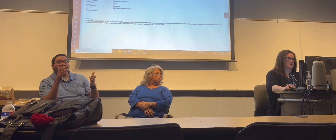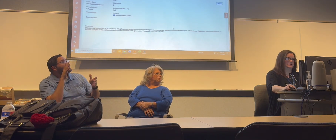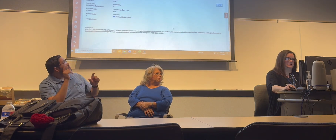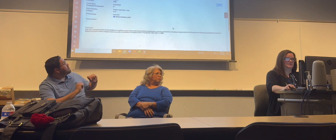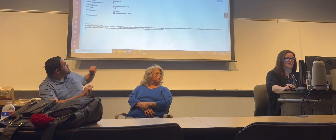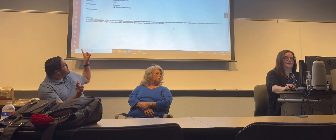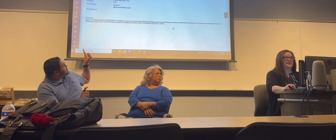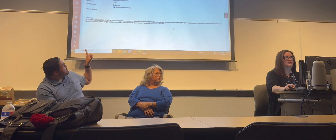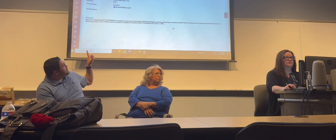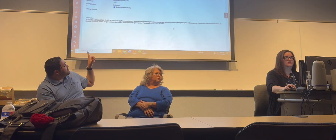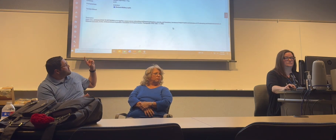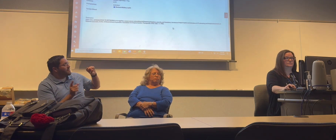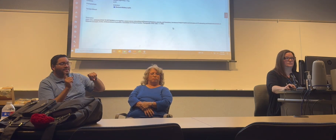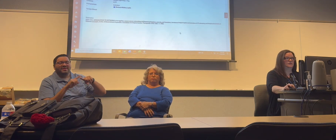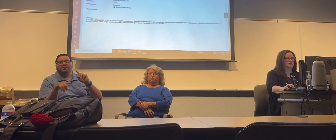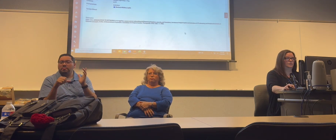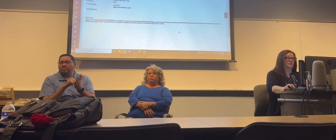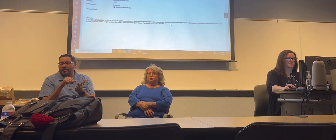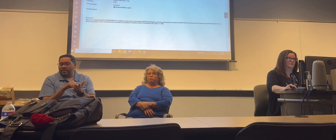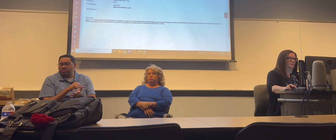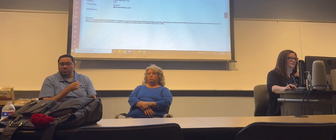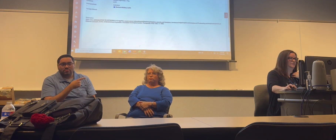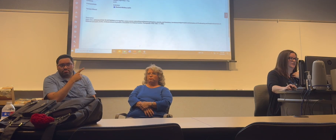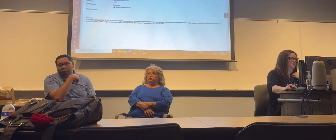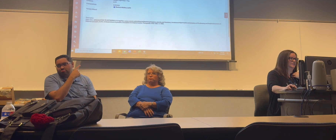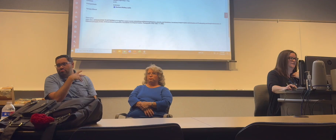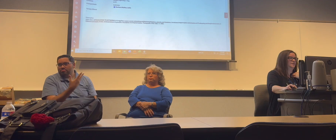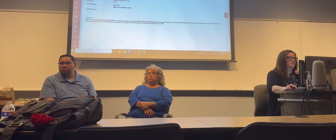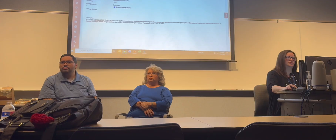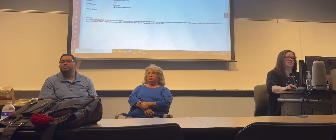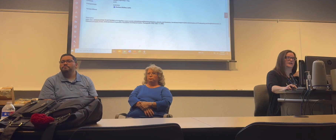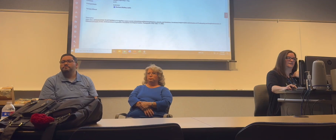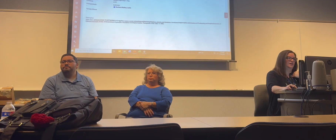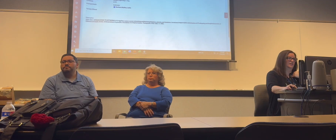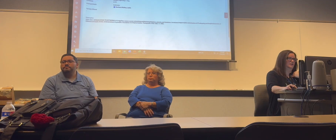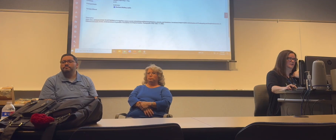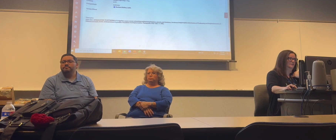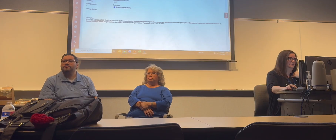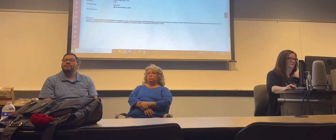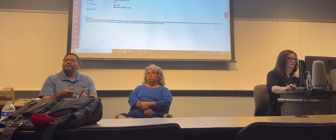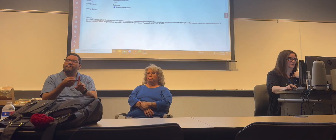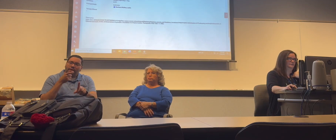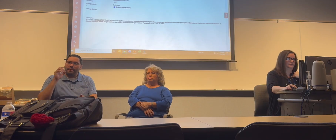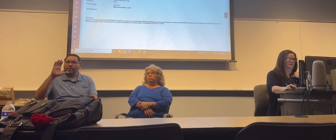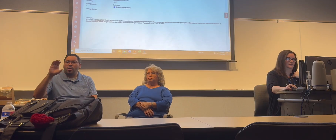up in a different page. Wow. With the information straight out of Colleague.